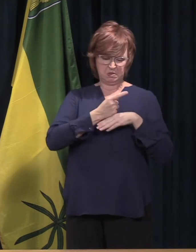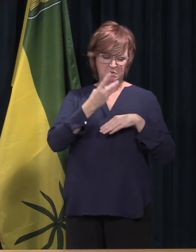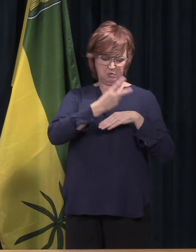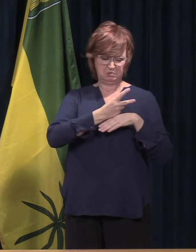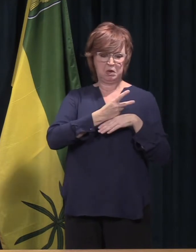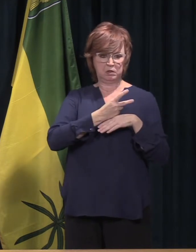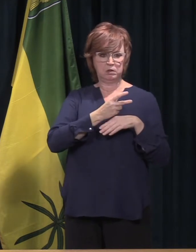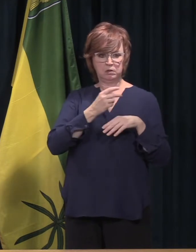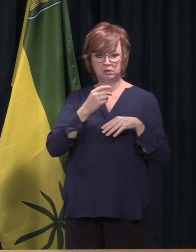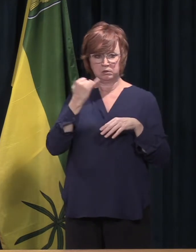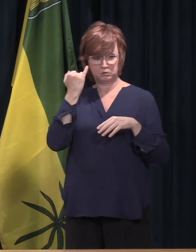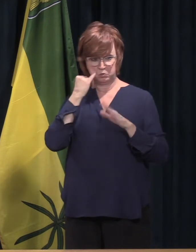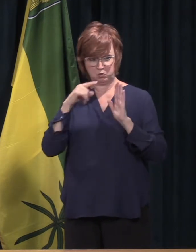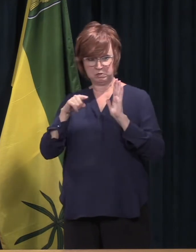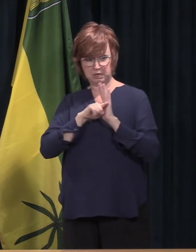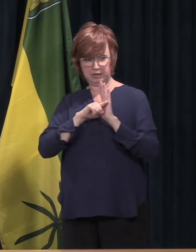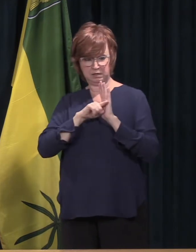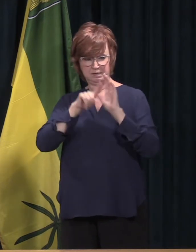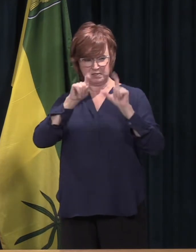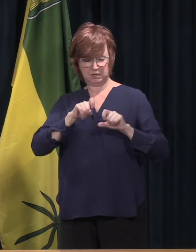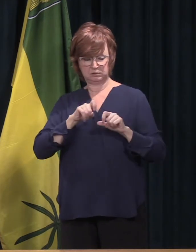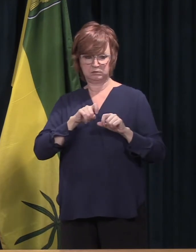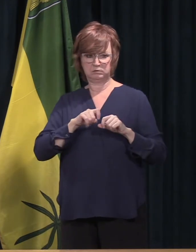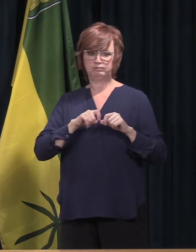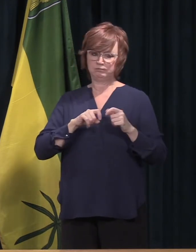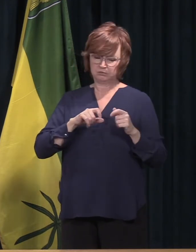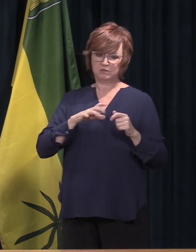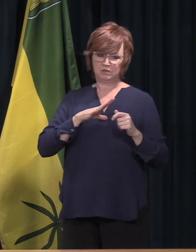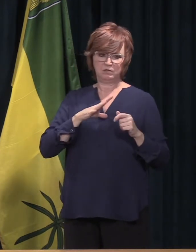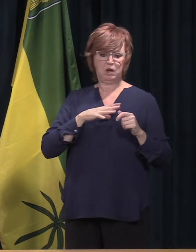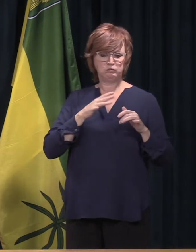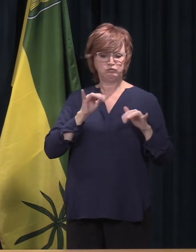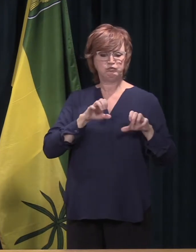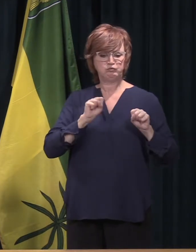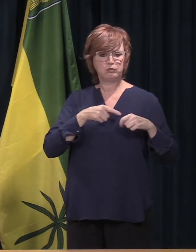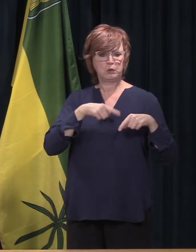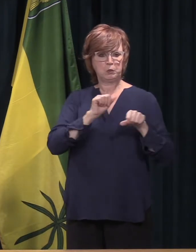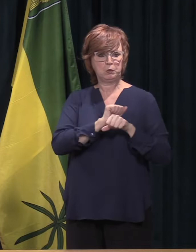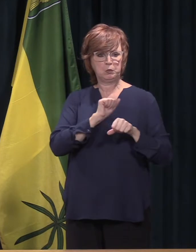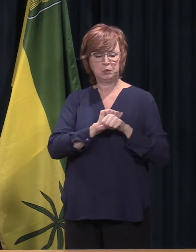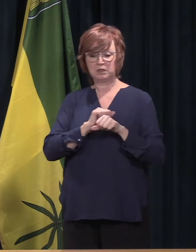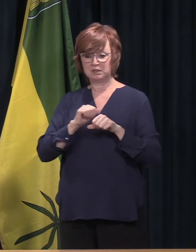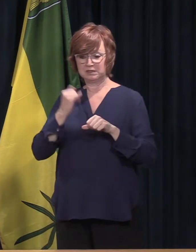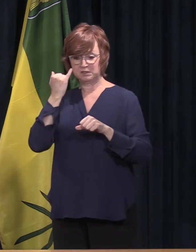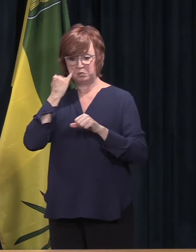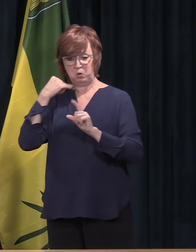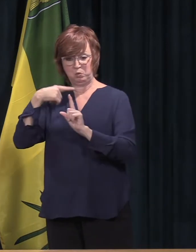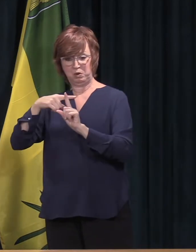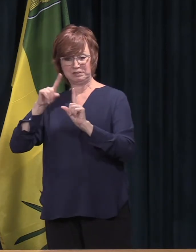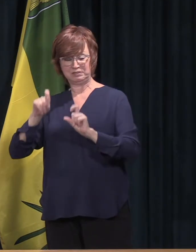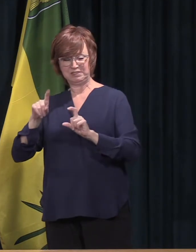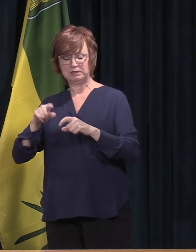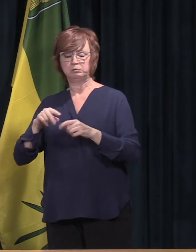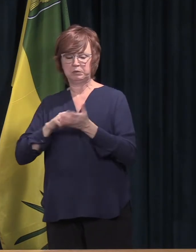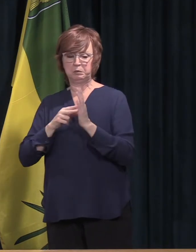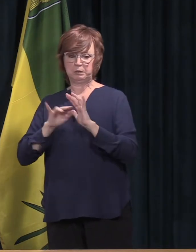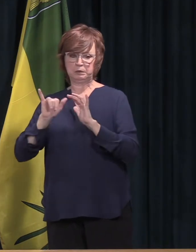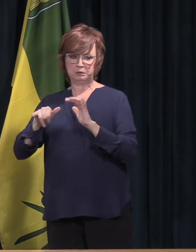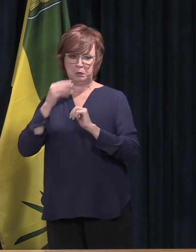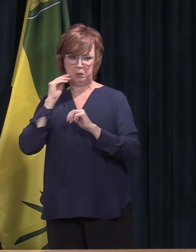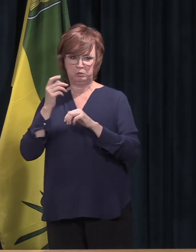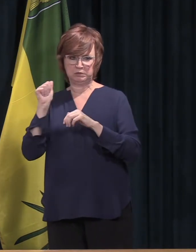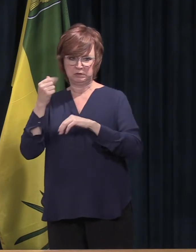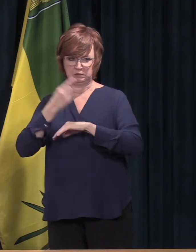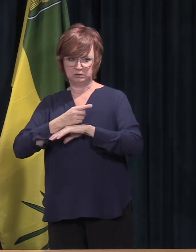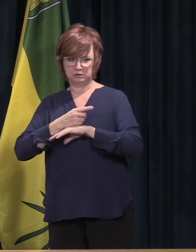work. But if it's positive, you have to wait out the 10 days till you clear the virus. But you have to wait till the symptoms are really there for the